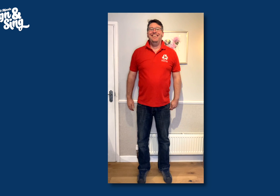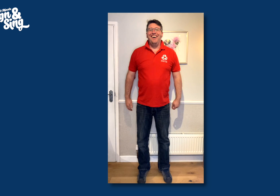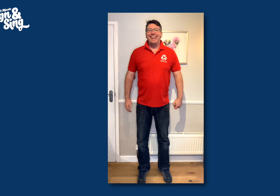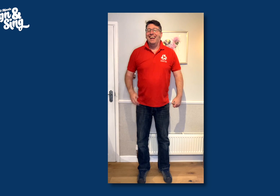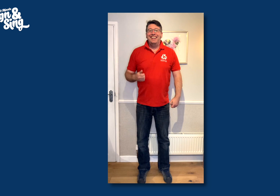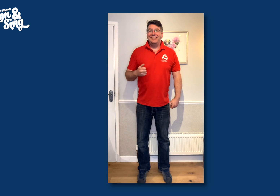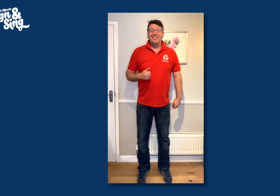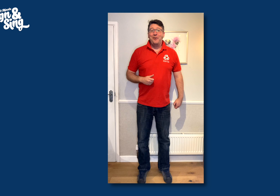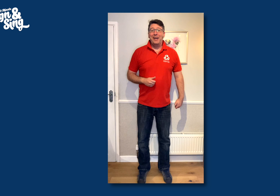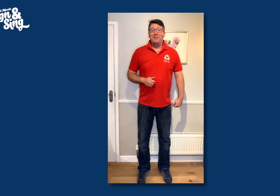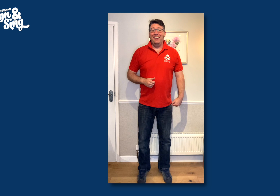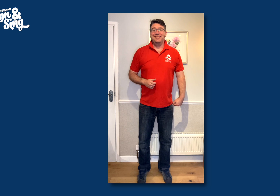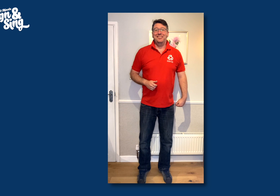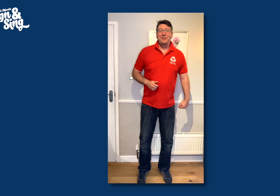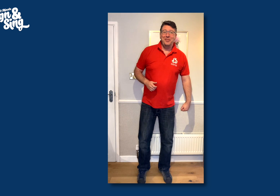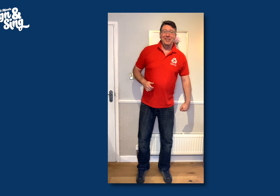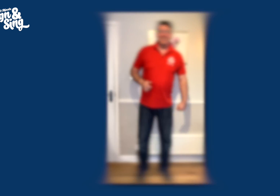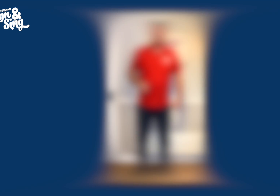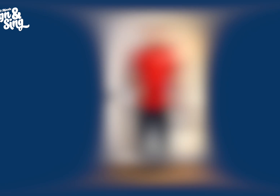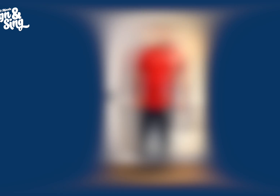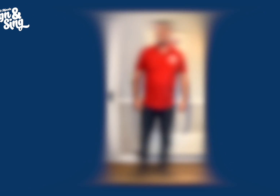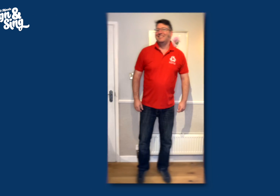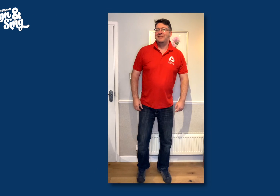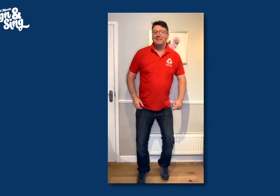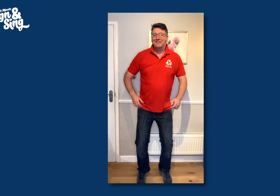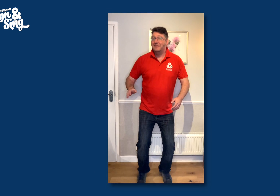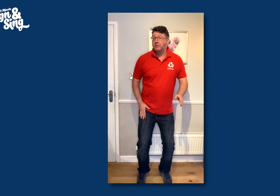Whatever you like. Let's have a quick practice of it with the music.